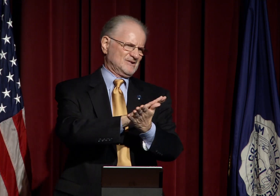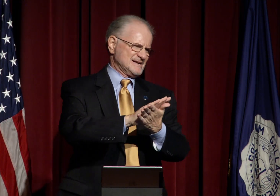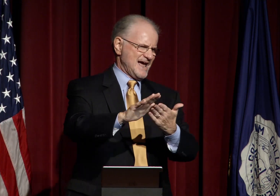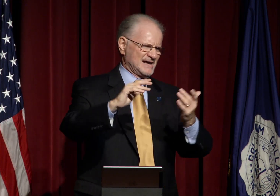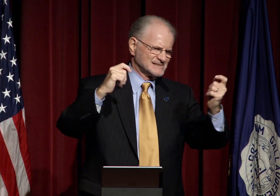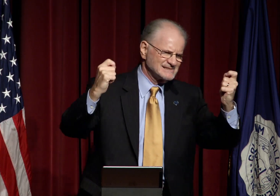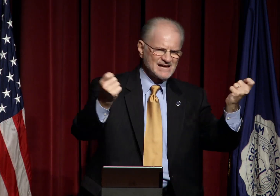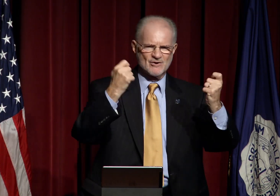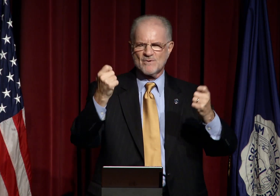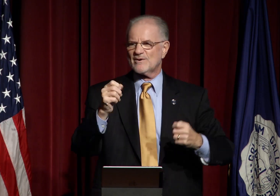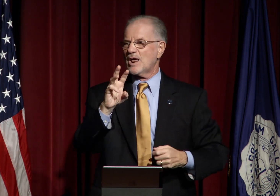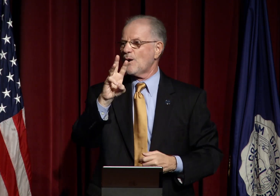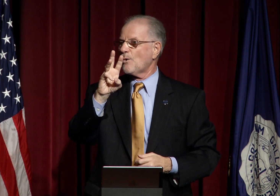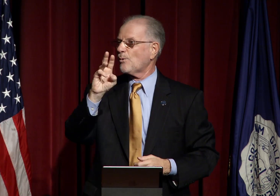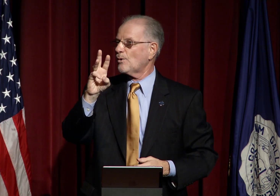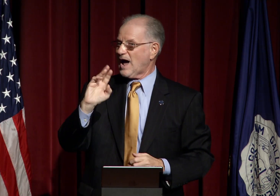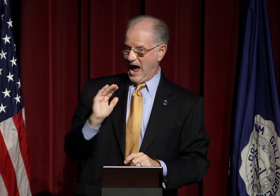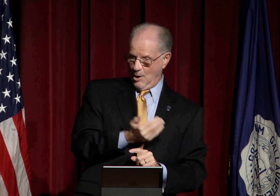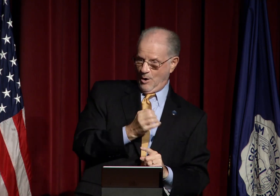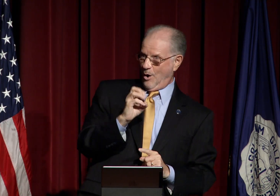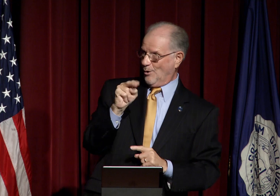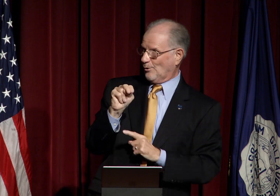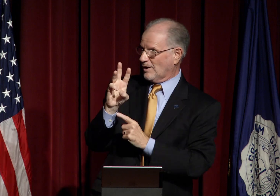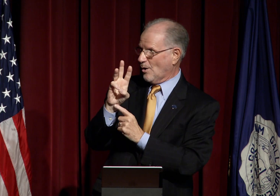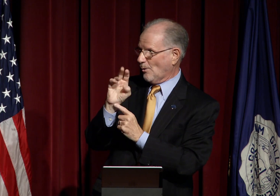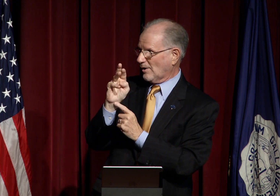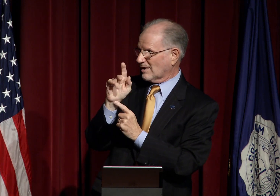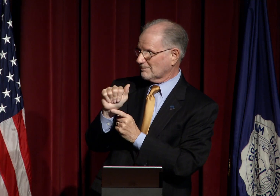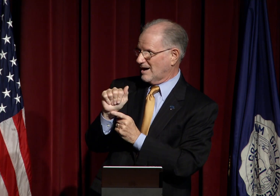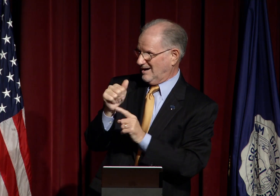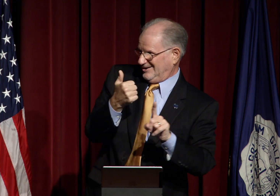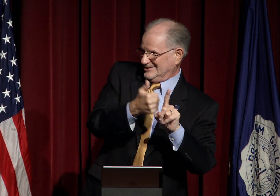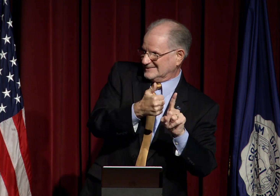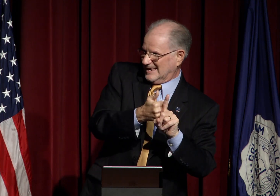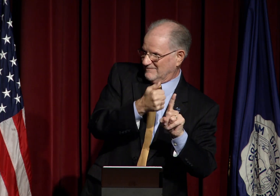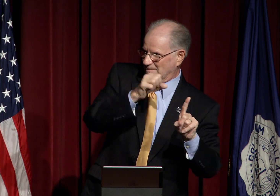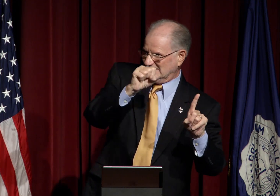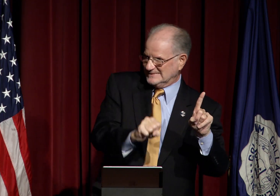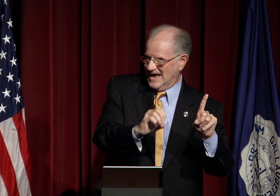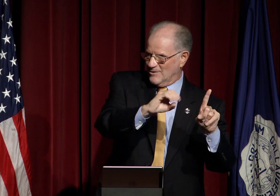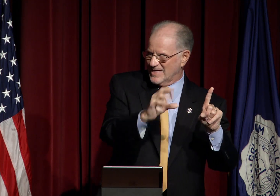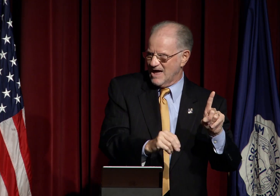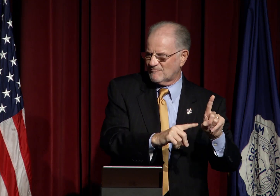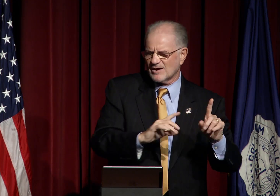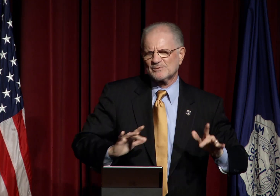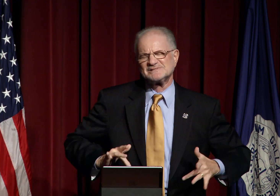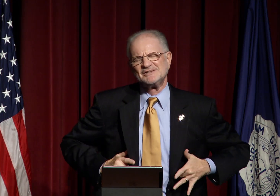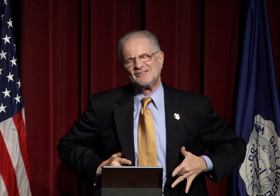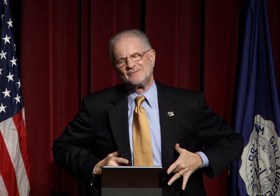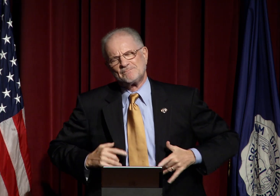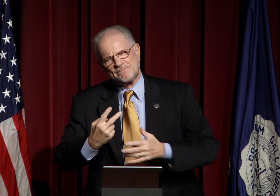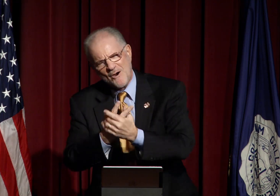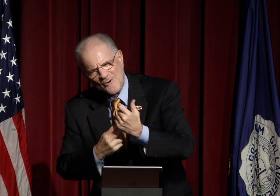activists. It was a wonderful celebration that we held. Our own Wilma, hailing from South Africa,